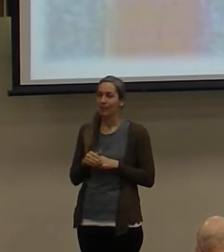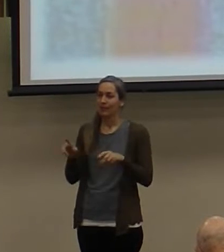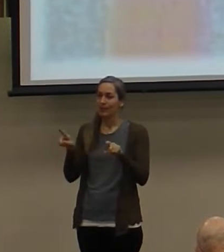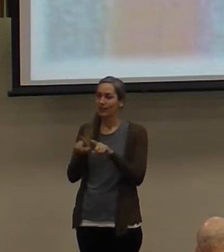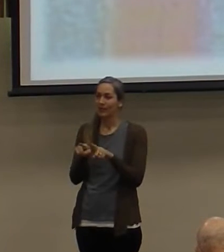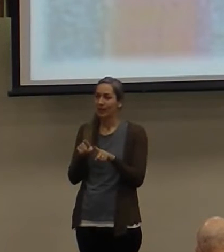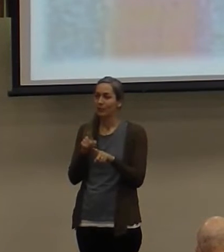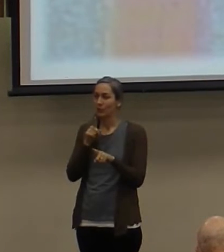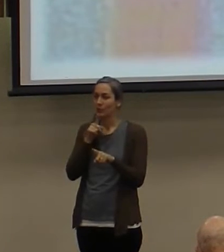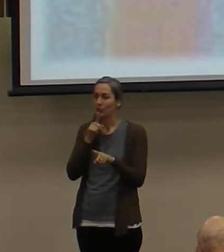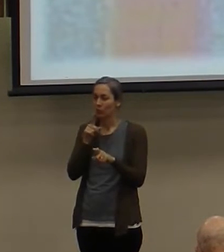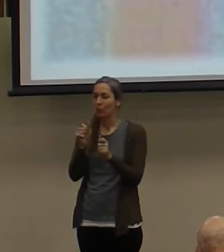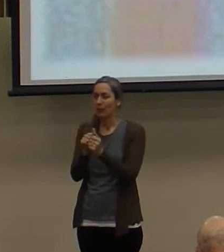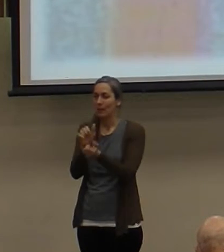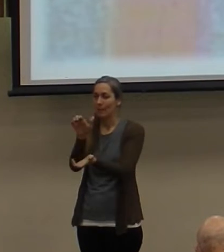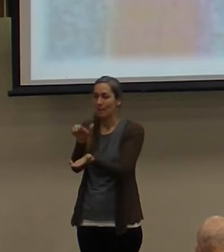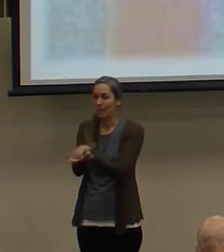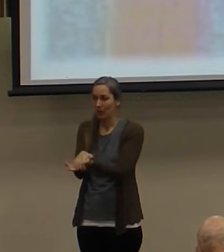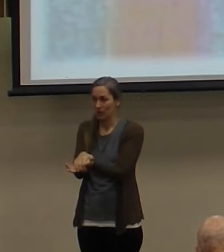marriage.